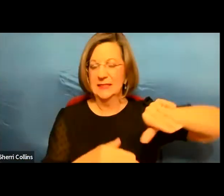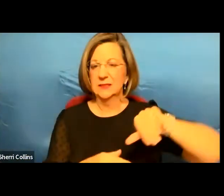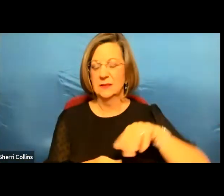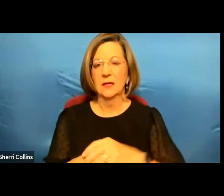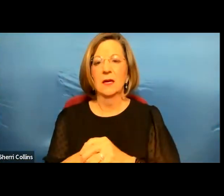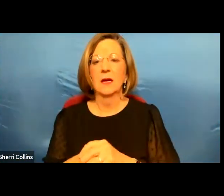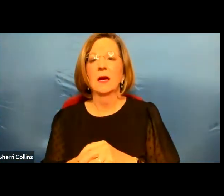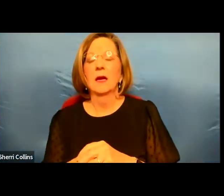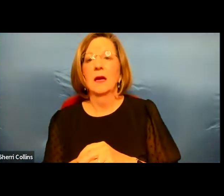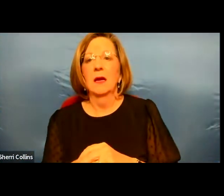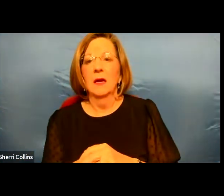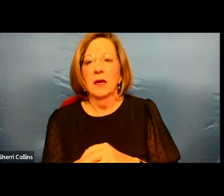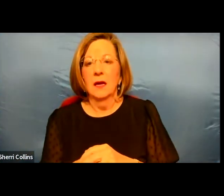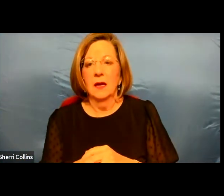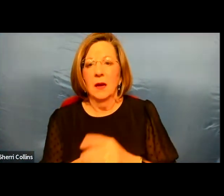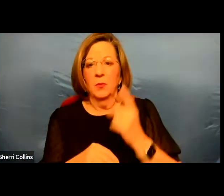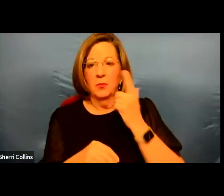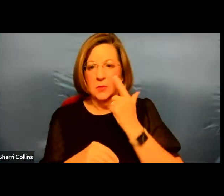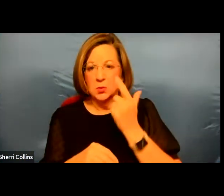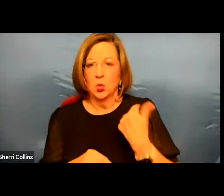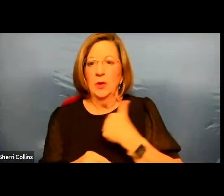of the hybrid aspect of it,